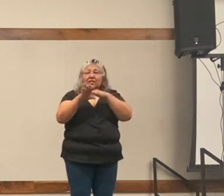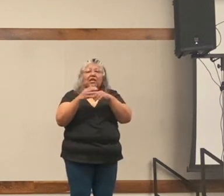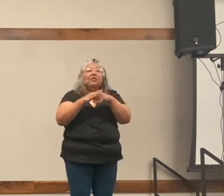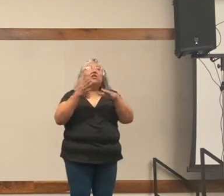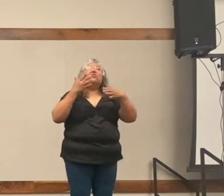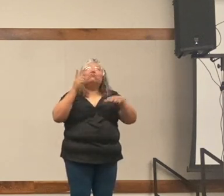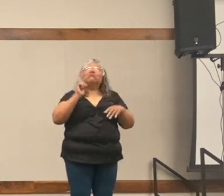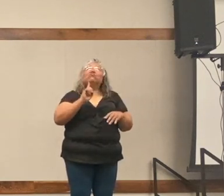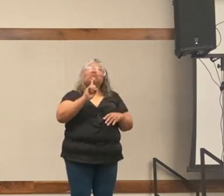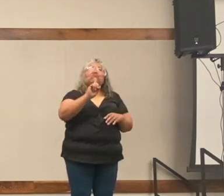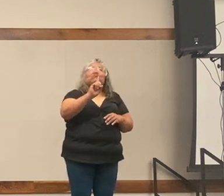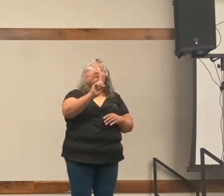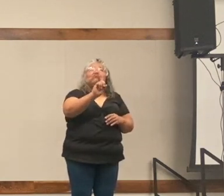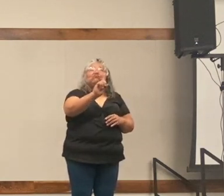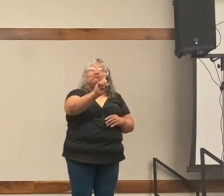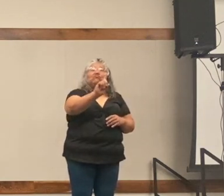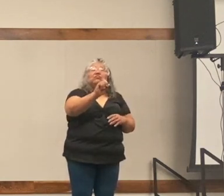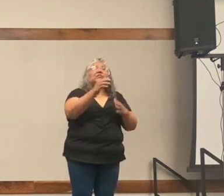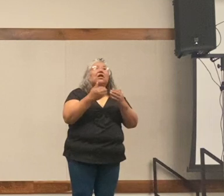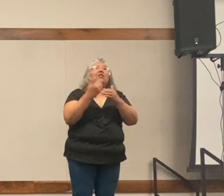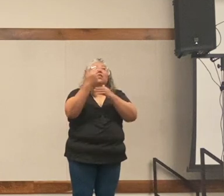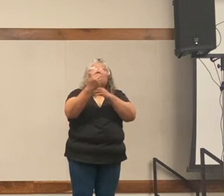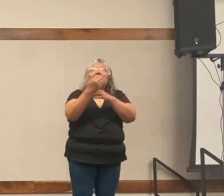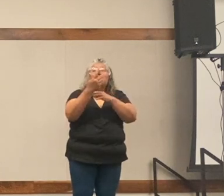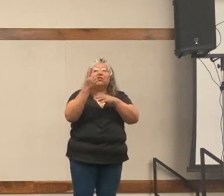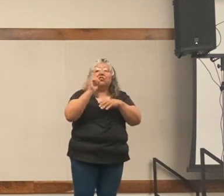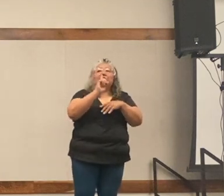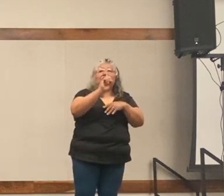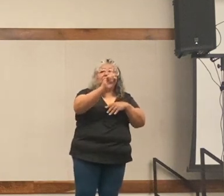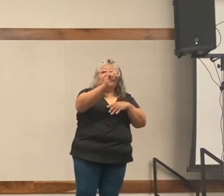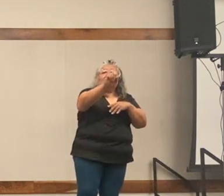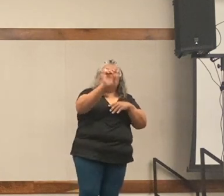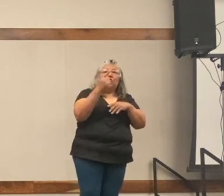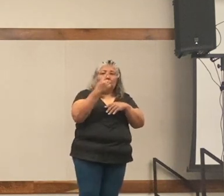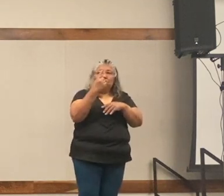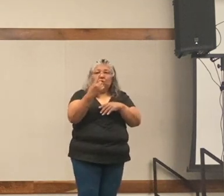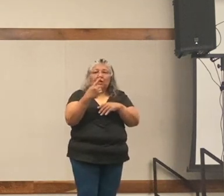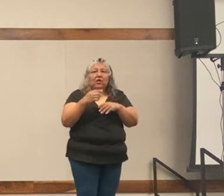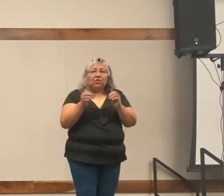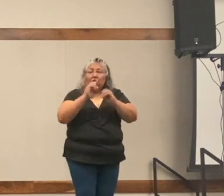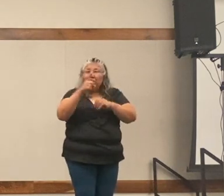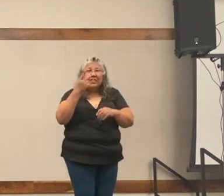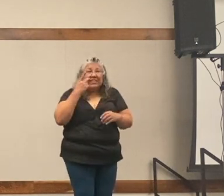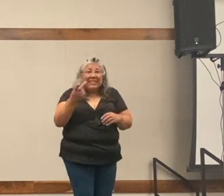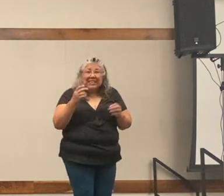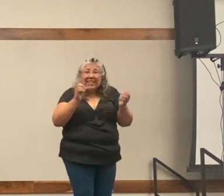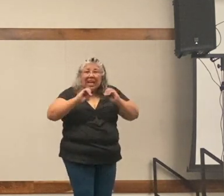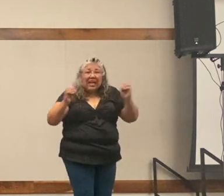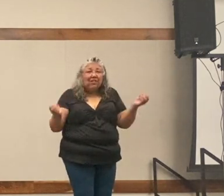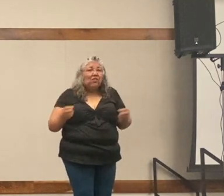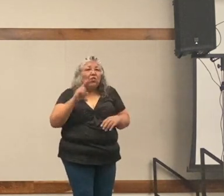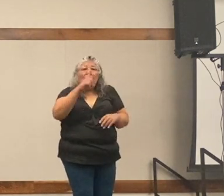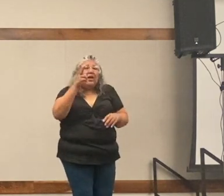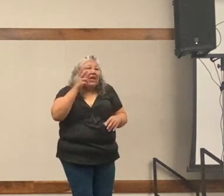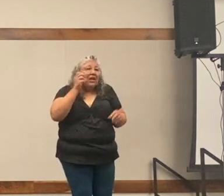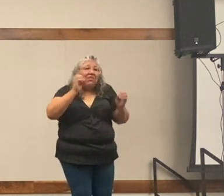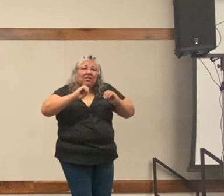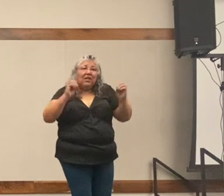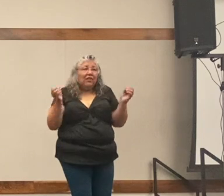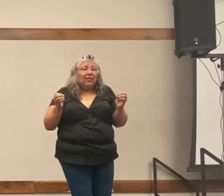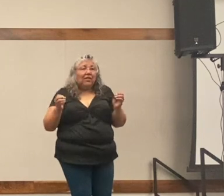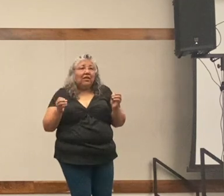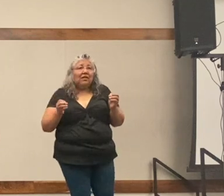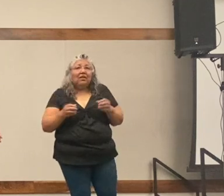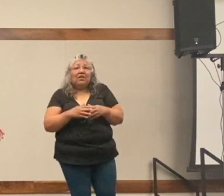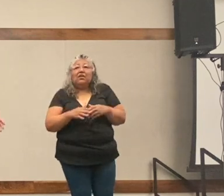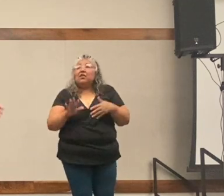past them, right? Then he walks back the first one. And nobody sees anything. Nobody hears anything. And